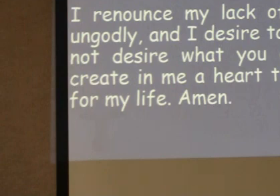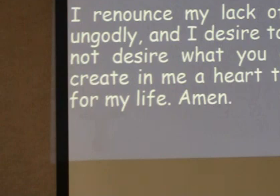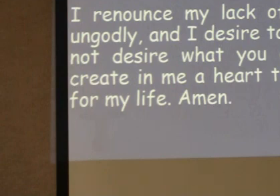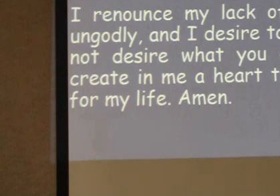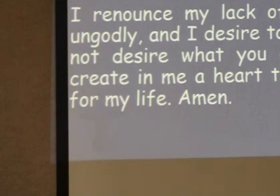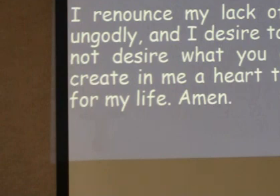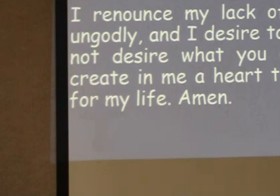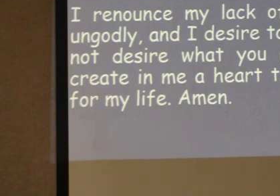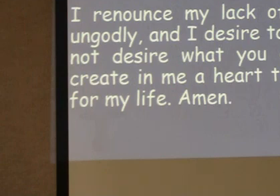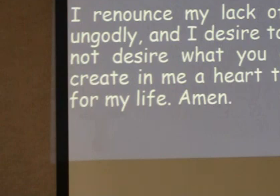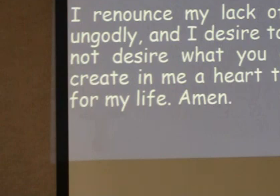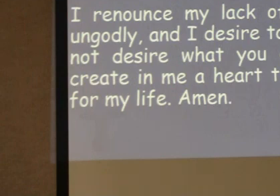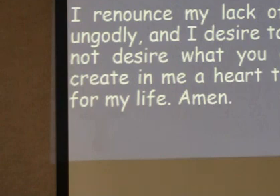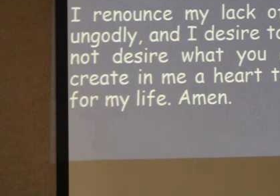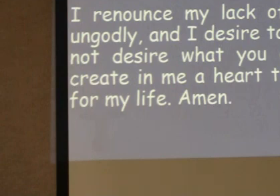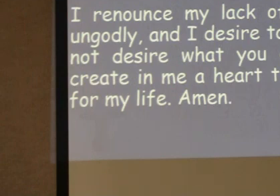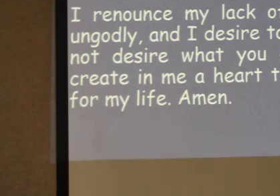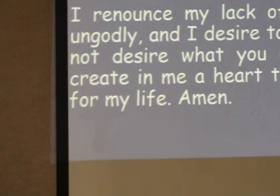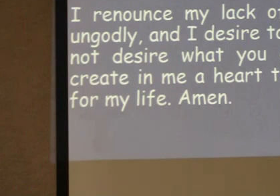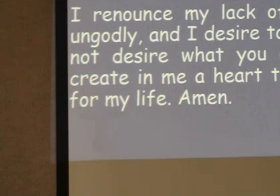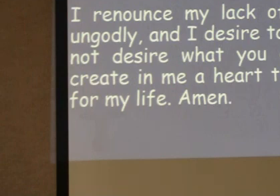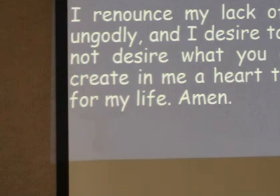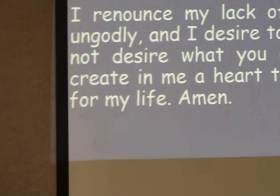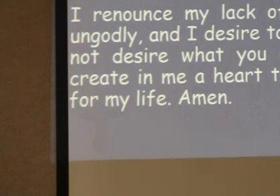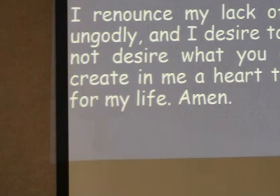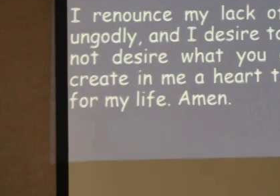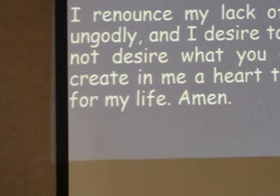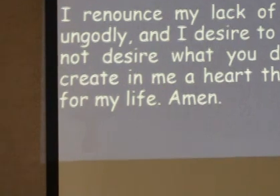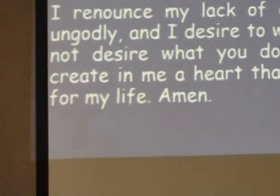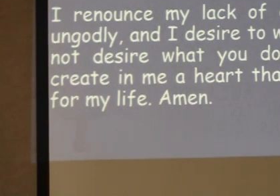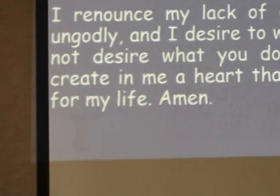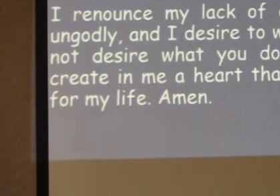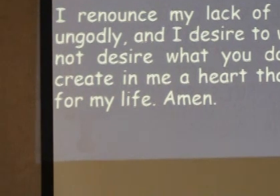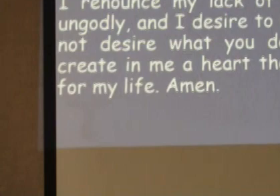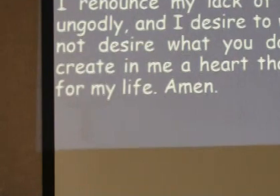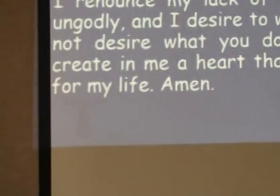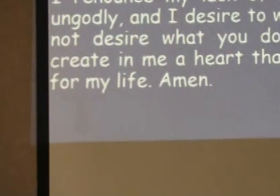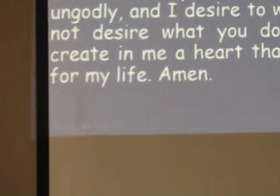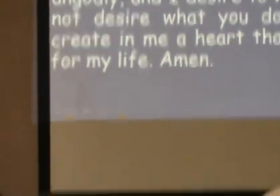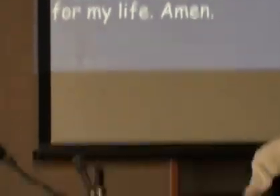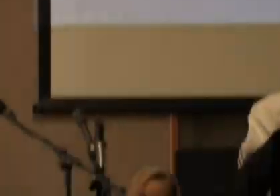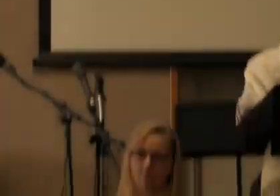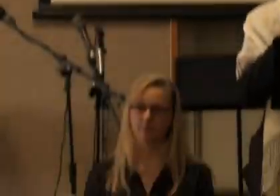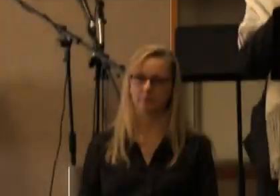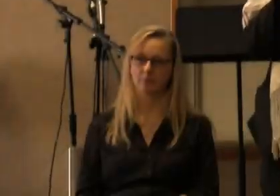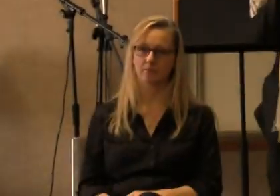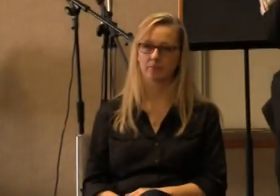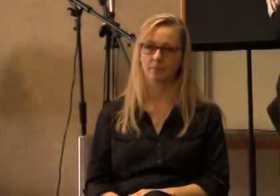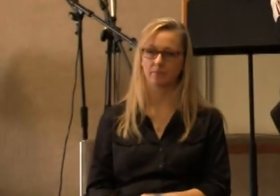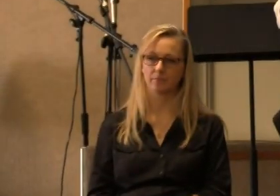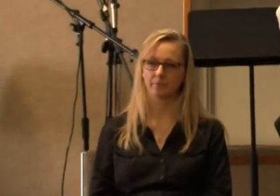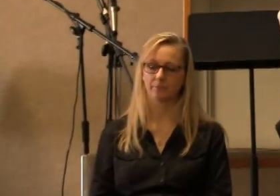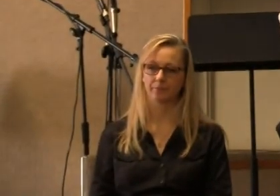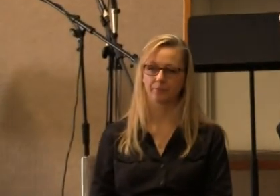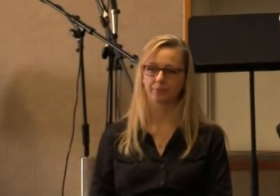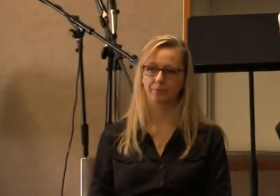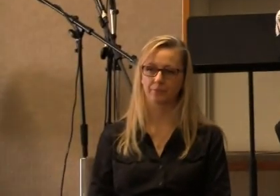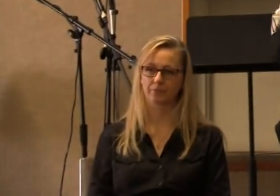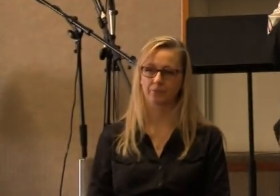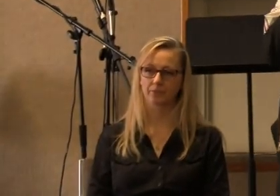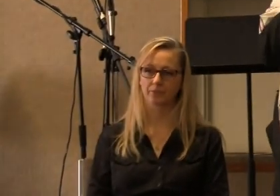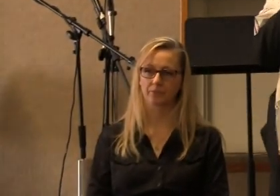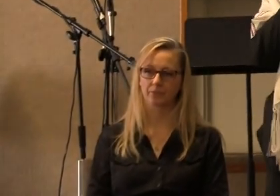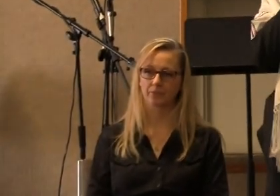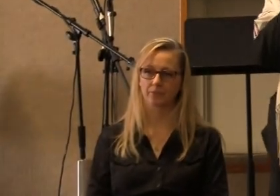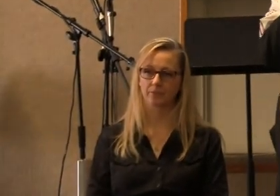that conforms to your desires for my life. Amen. Finally, let's take a moment and just